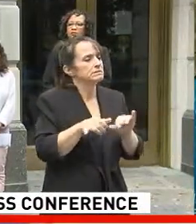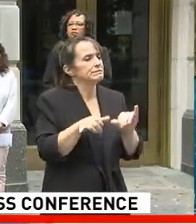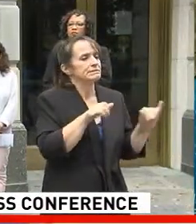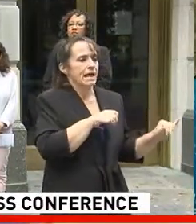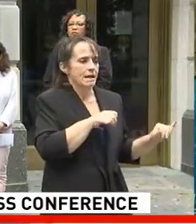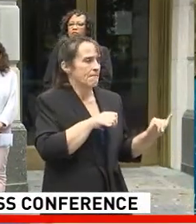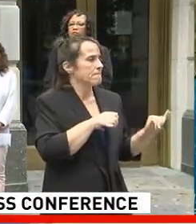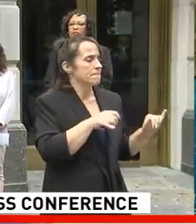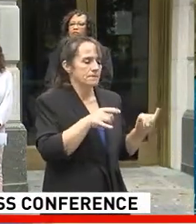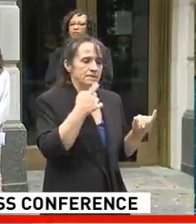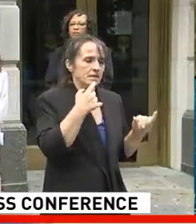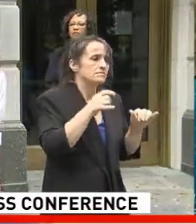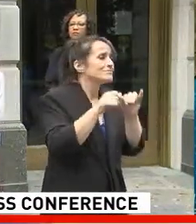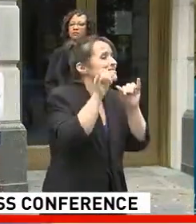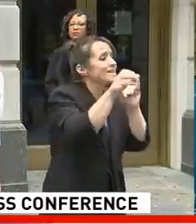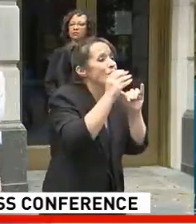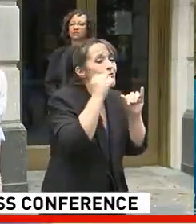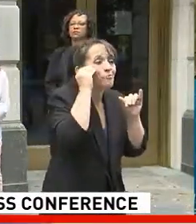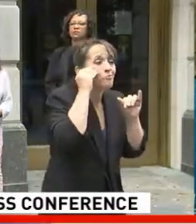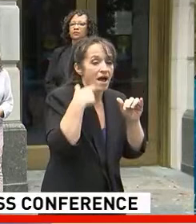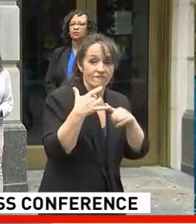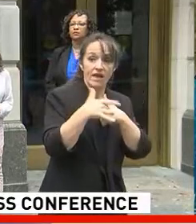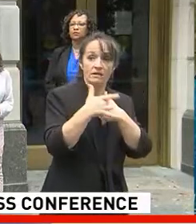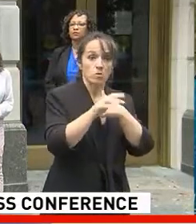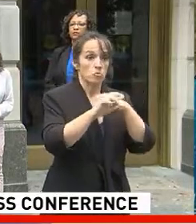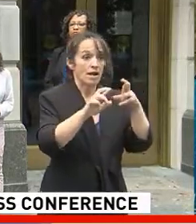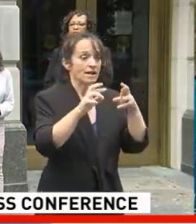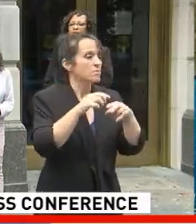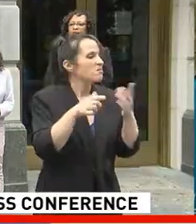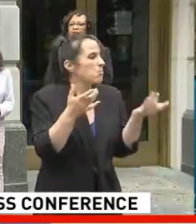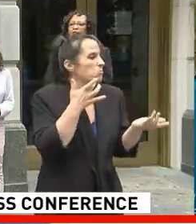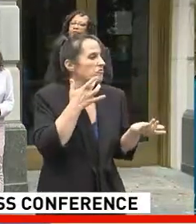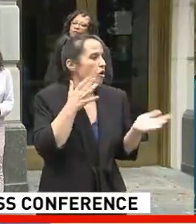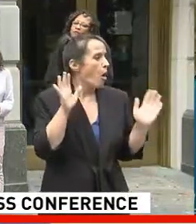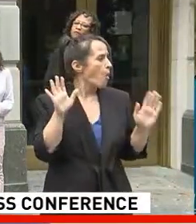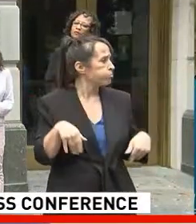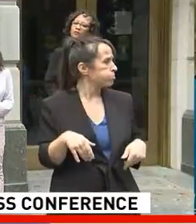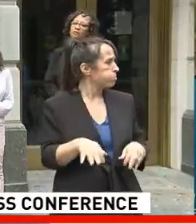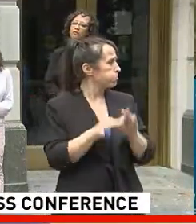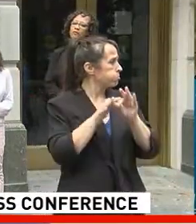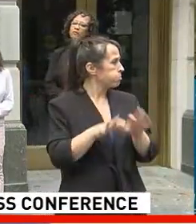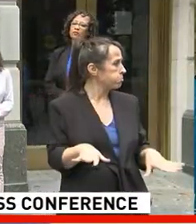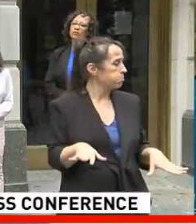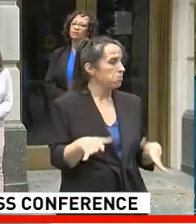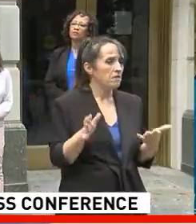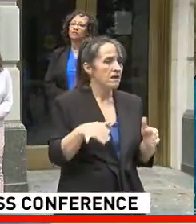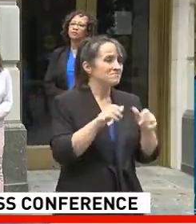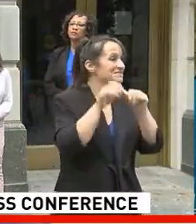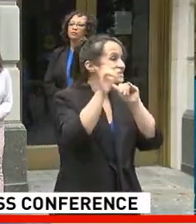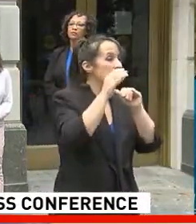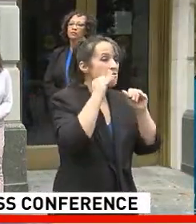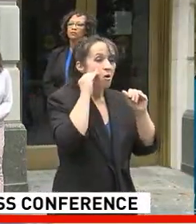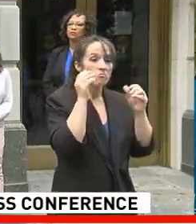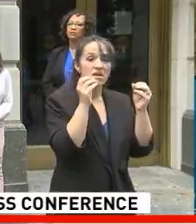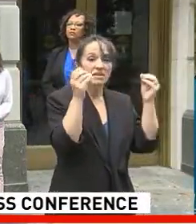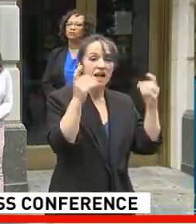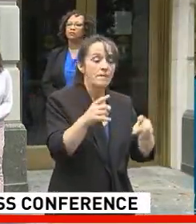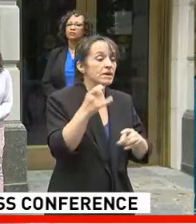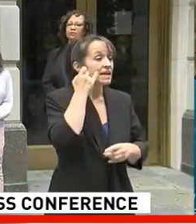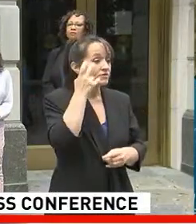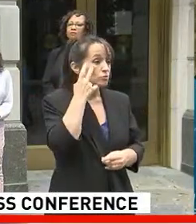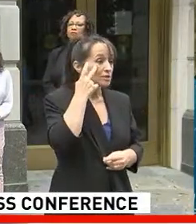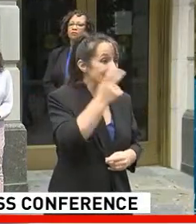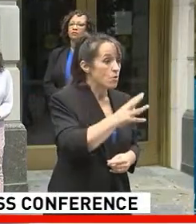resources available, but again, we do not want to use those. So please stay safe, and if you see flooded water, stay out of them, find an alternate